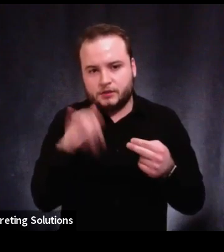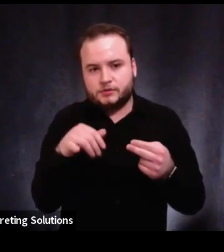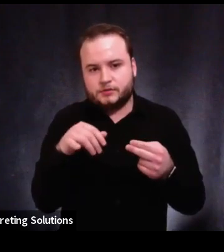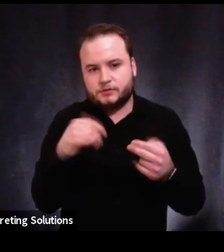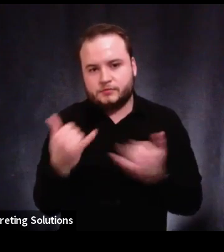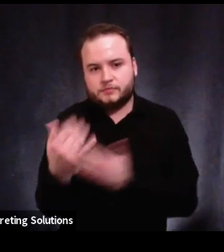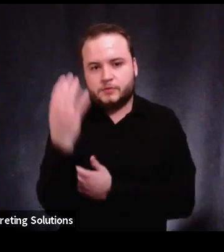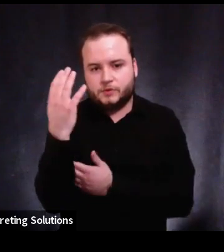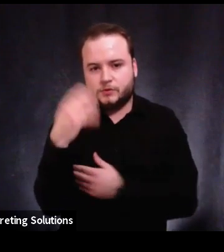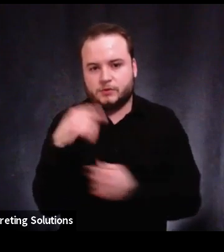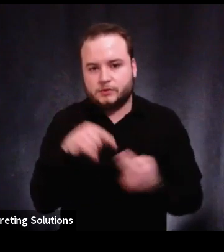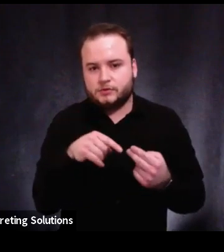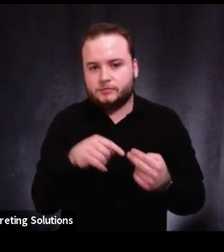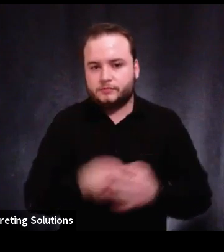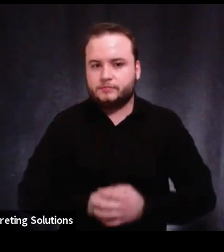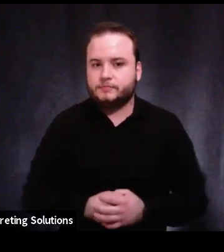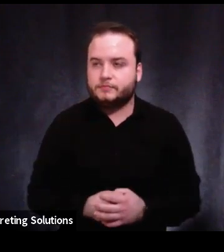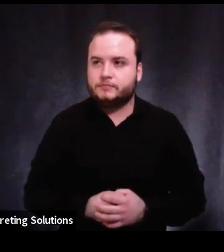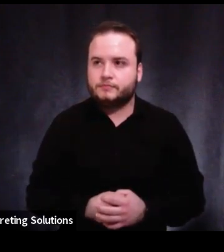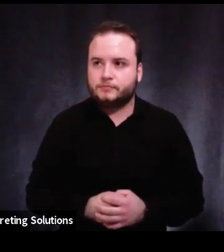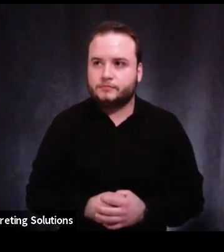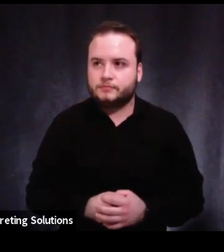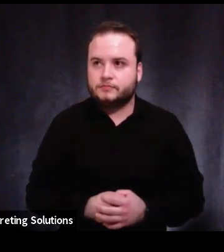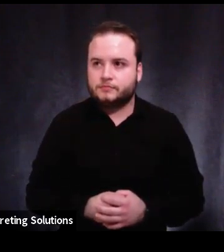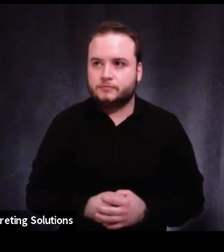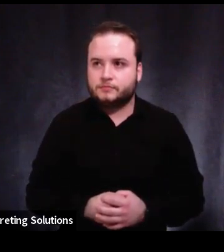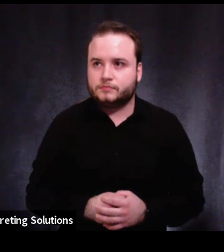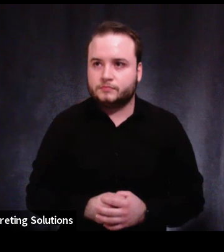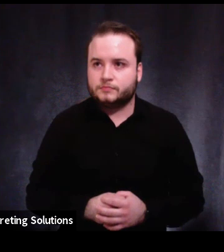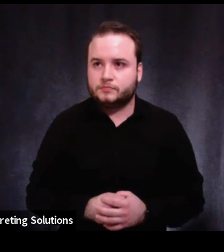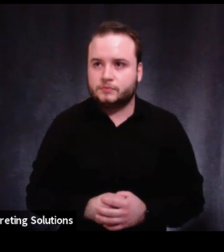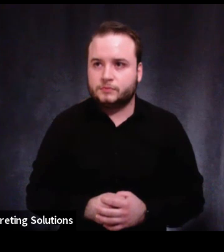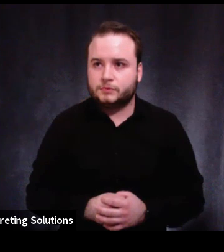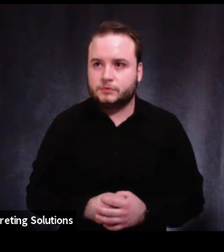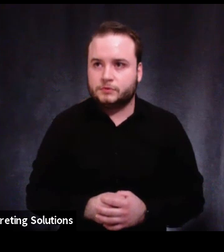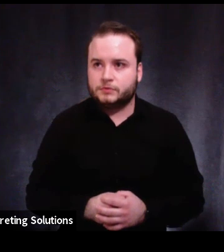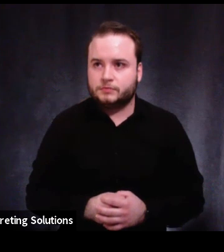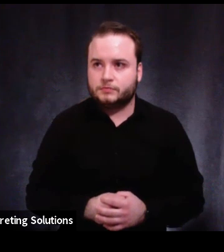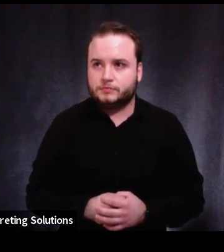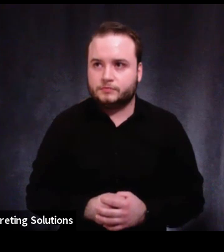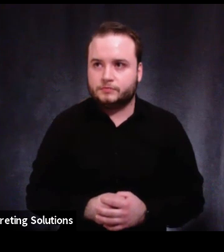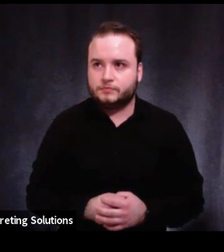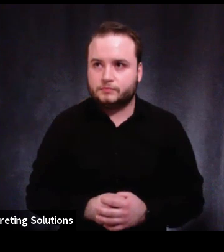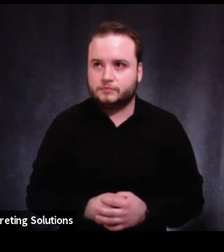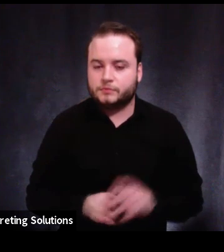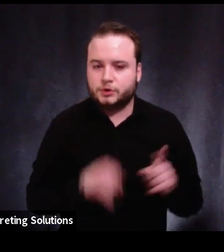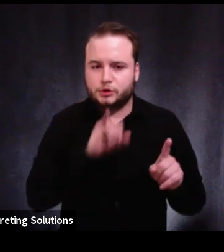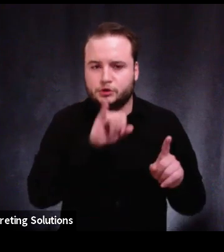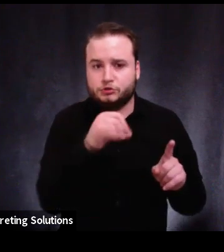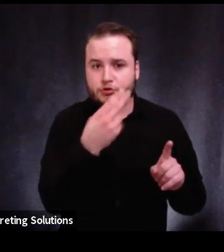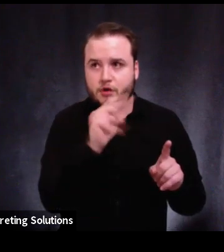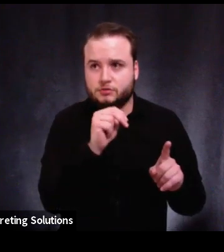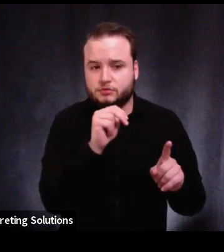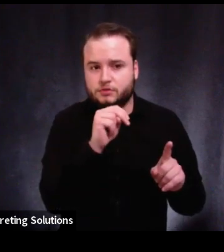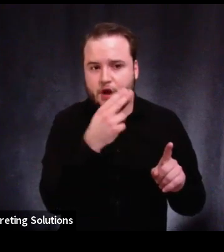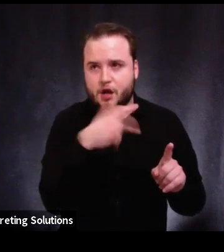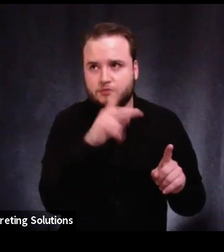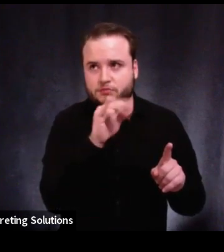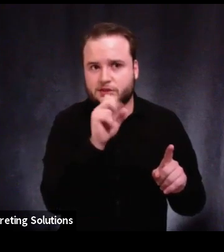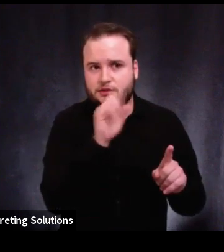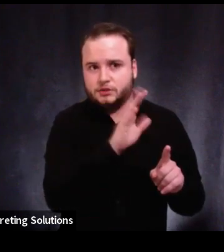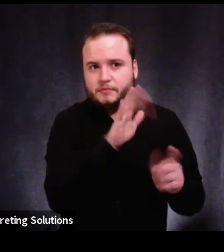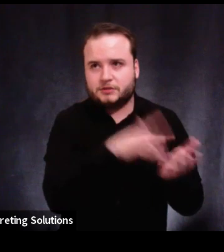your model and the IHME model is that it goes out much further. Your model goes out much further, and you're